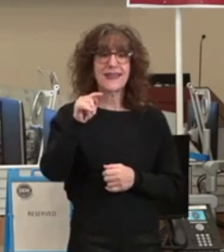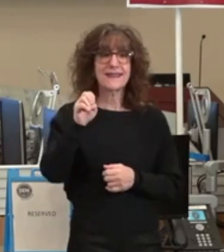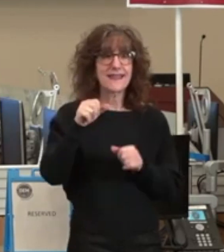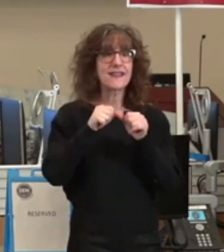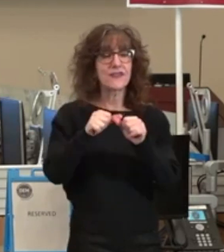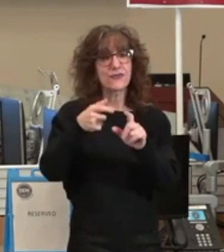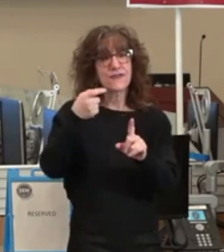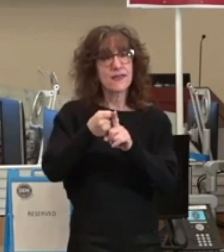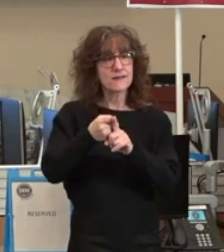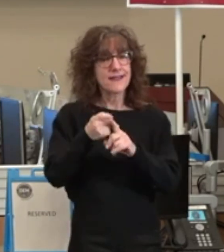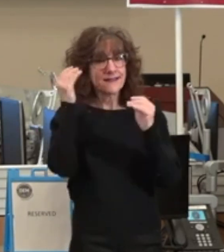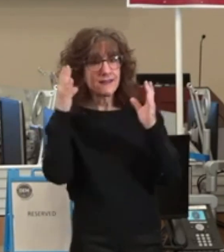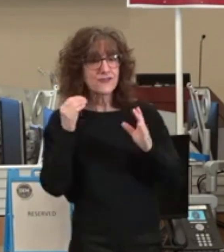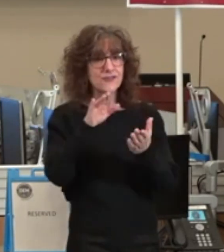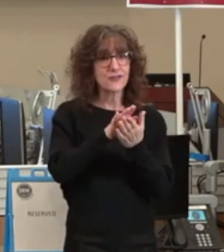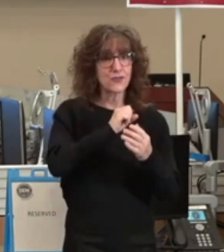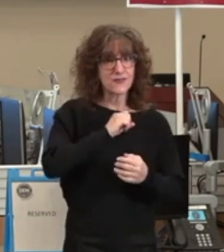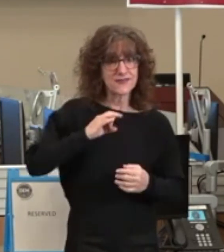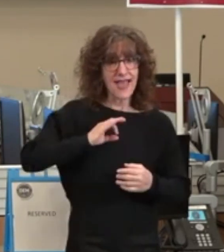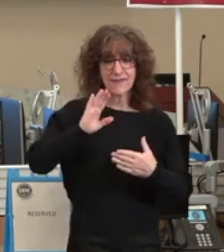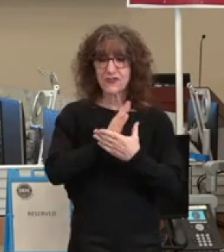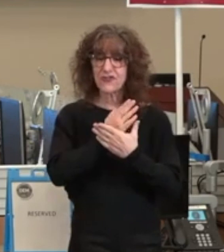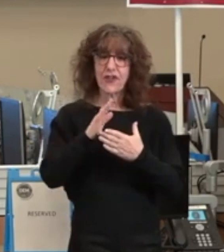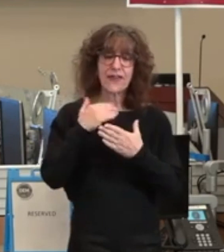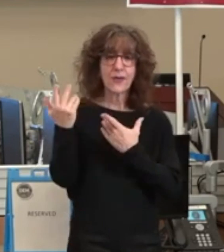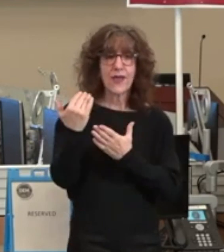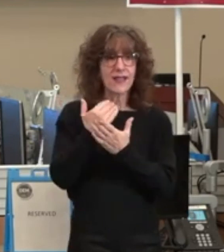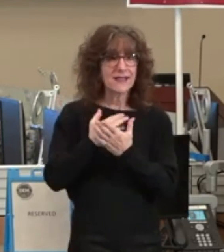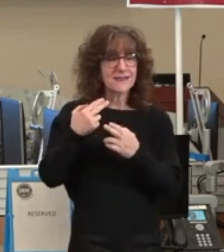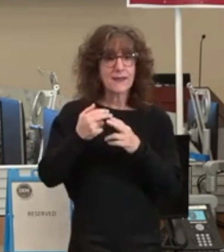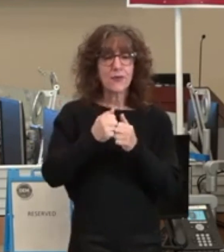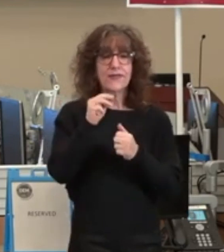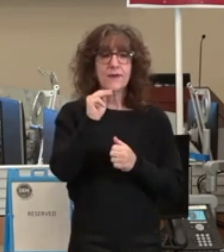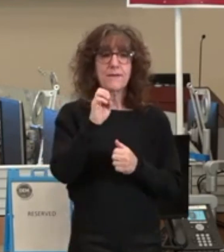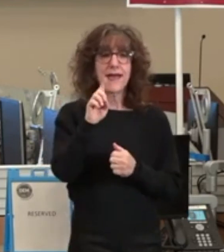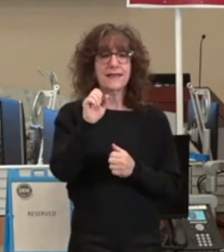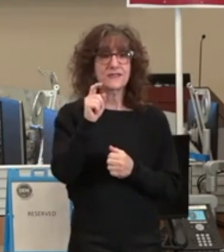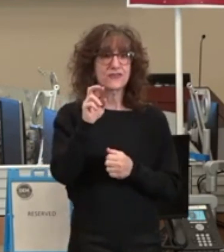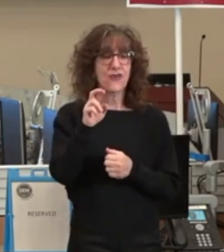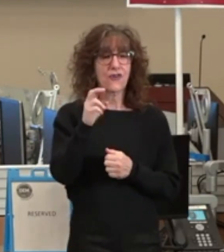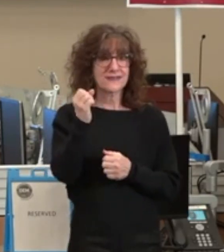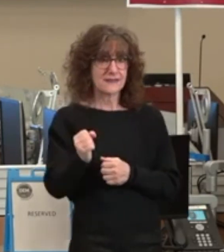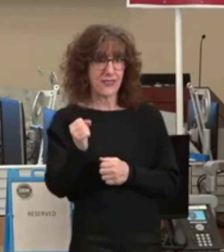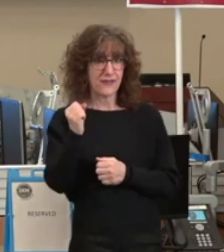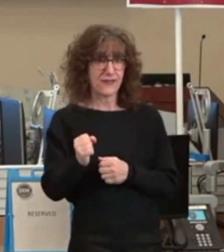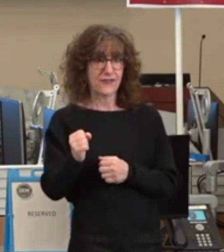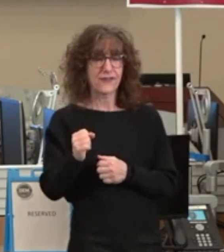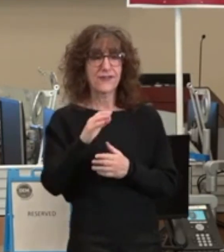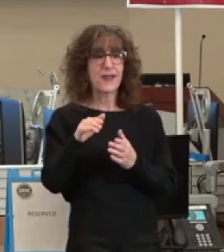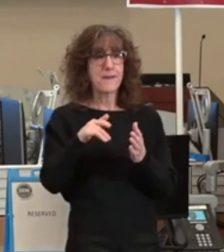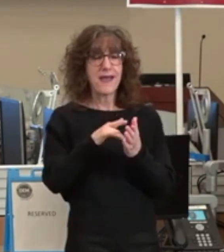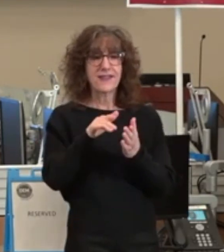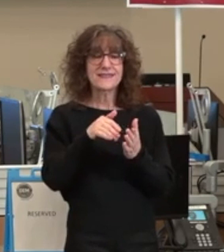vaccinate our teachers and school staff. We're sharing doses and waiting list names with MedStar Southern Regional Medical Center, who are also vaccinating